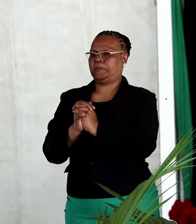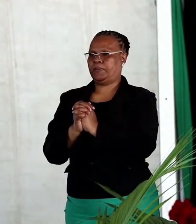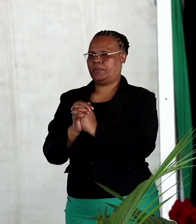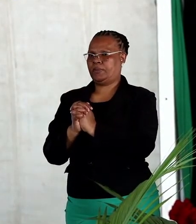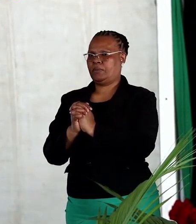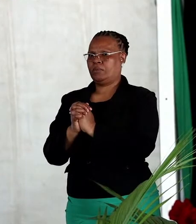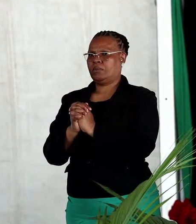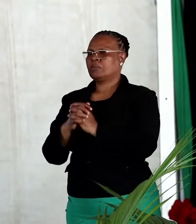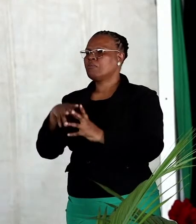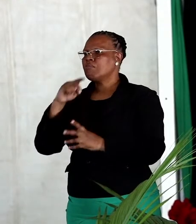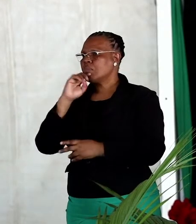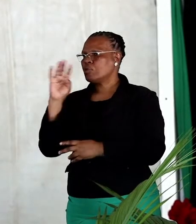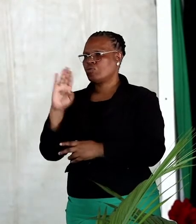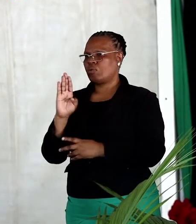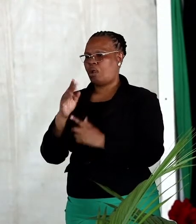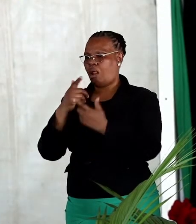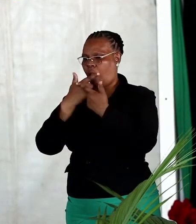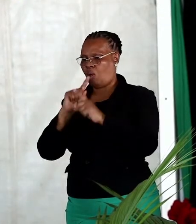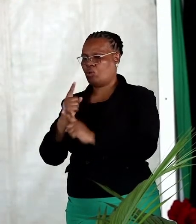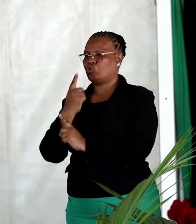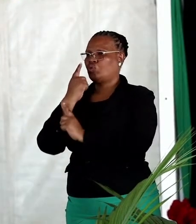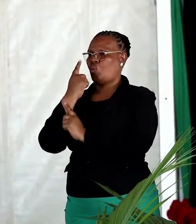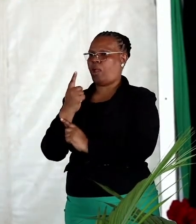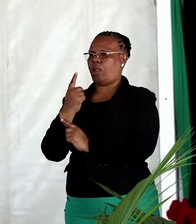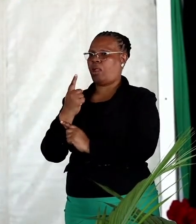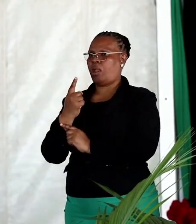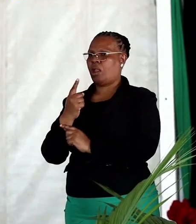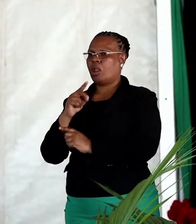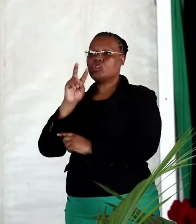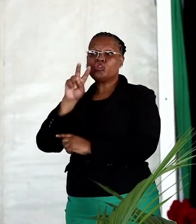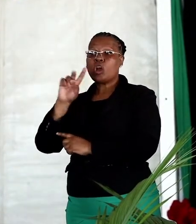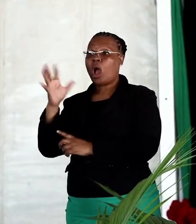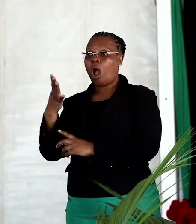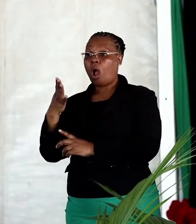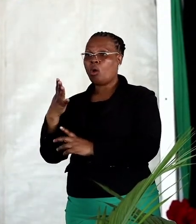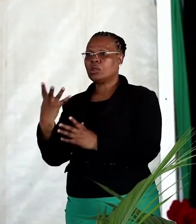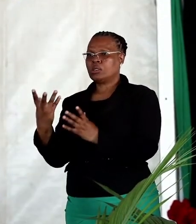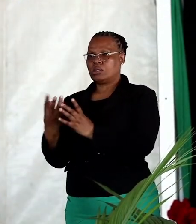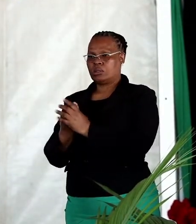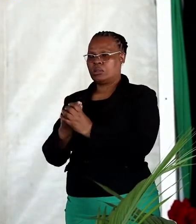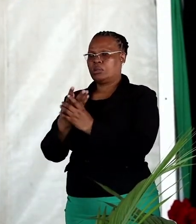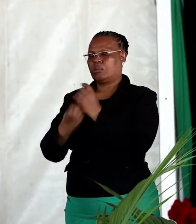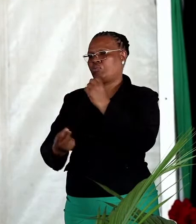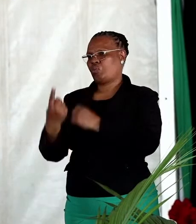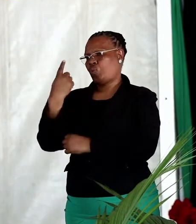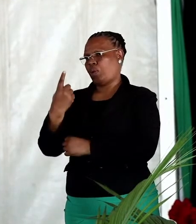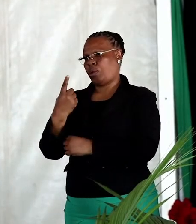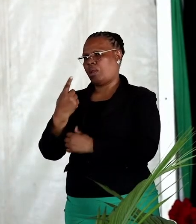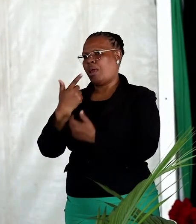Sithethe ngelizwe elinye sijonge kwindlela enye emveni koko.